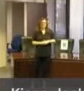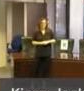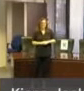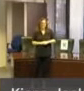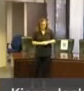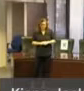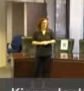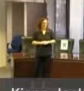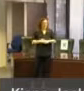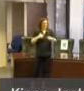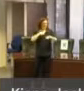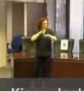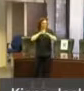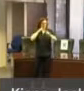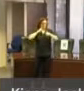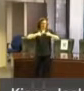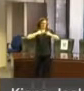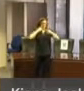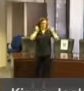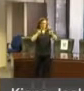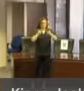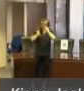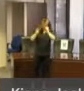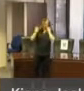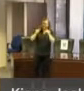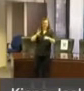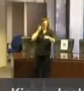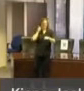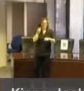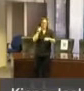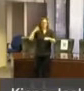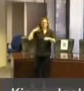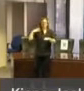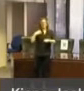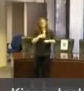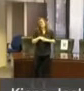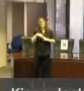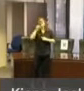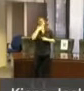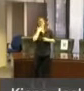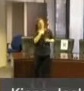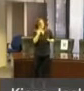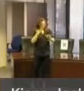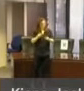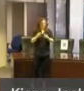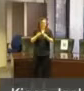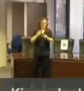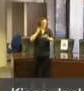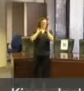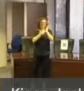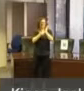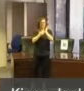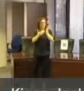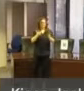Am I on? Yes, we can hear you, Mr. Chairman. Okay, thank you. I don't know what's happening here, but I'm unmuted.